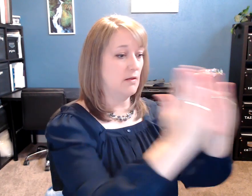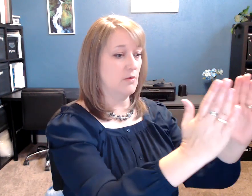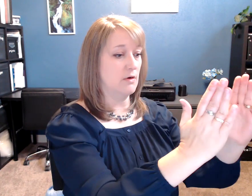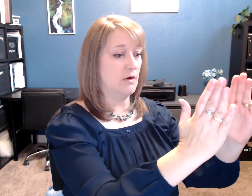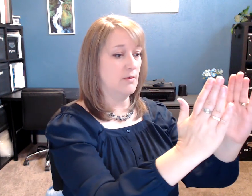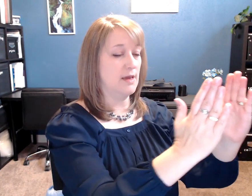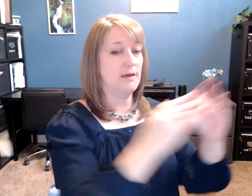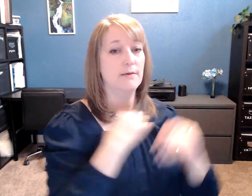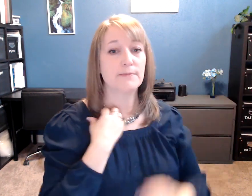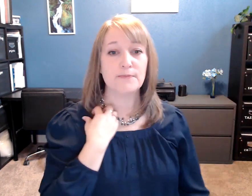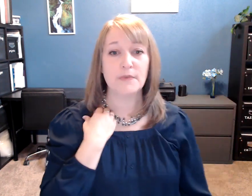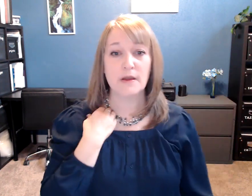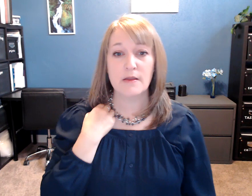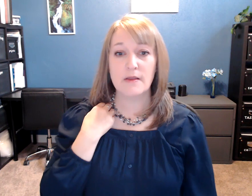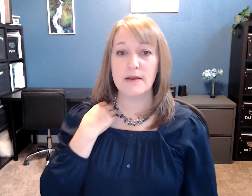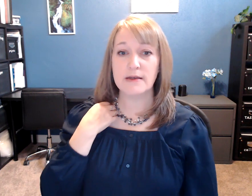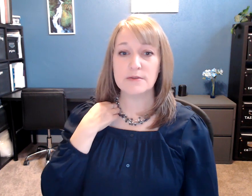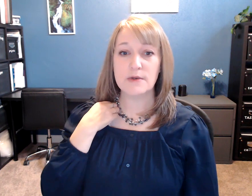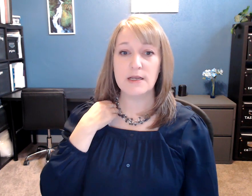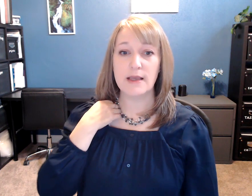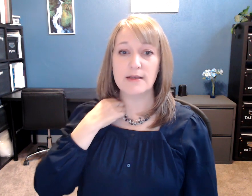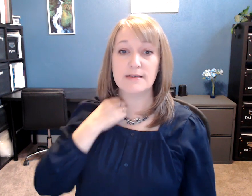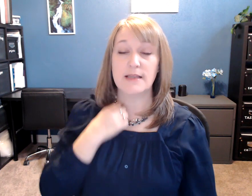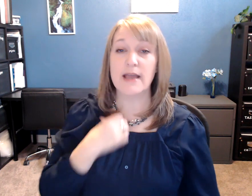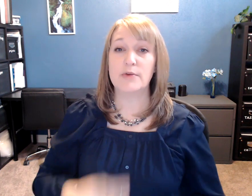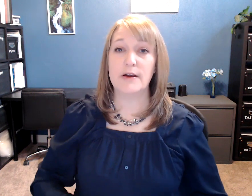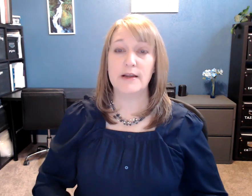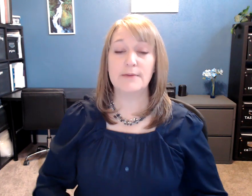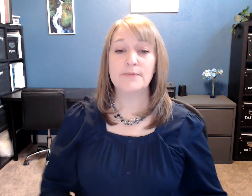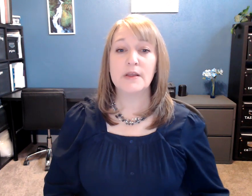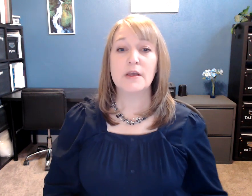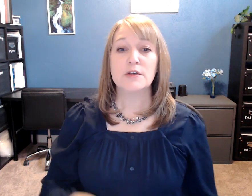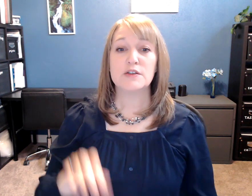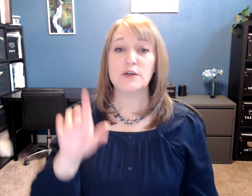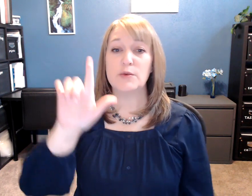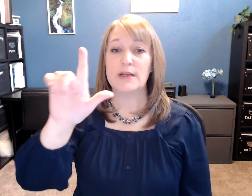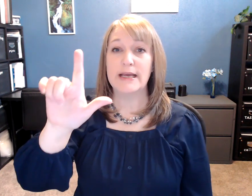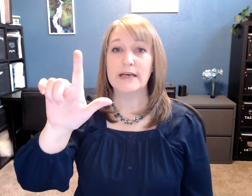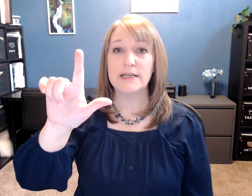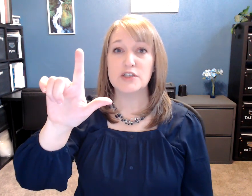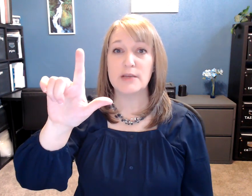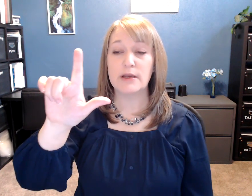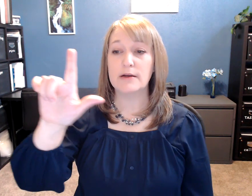Hall or hallway. The next one is library. So you want an L hand shape here.